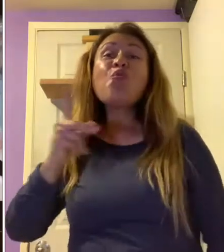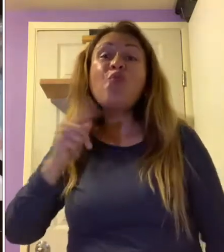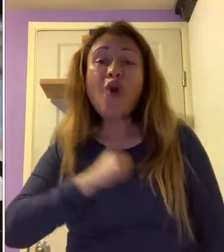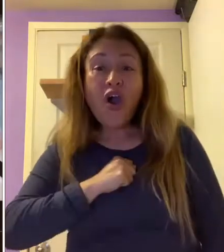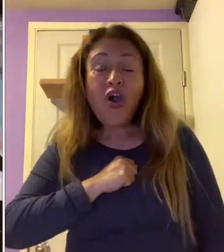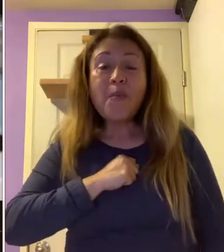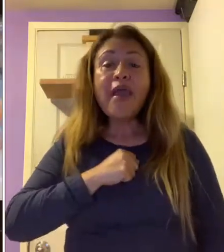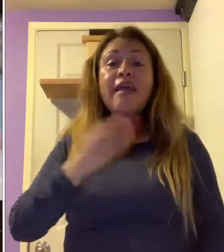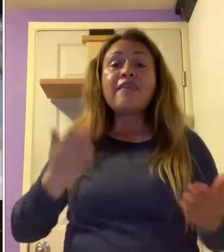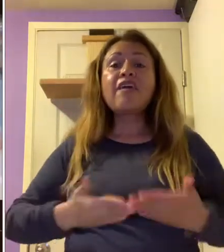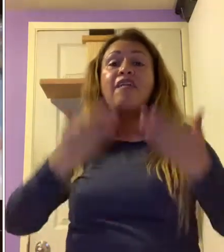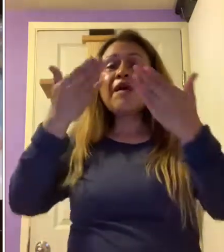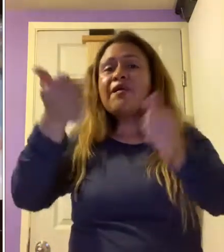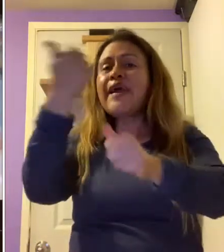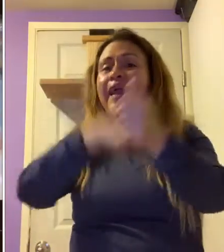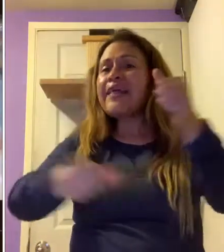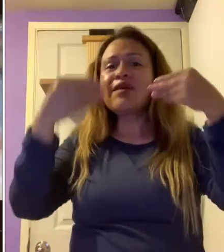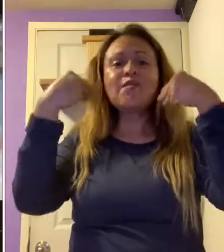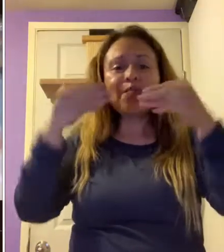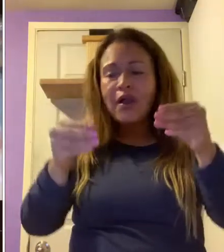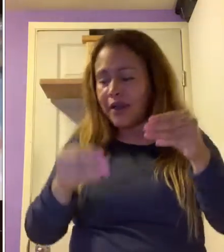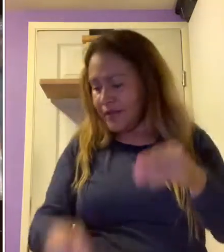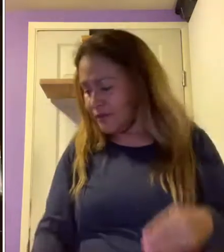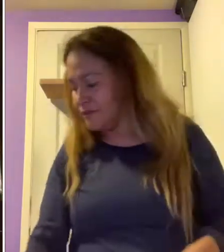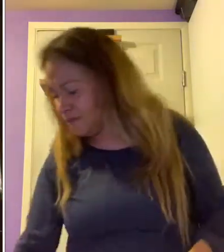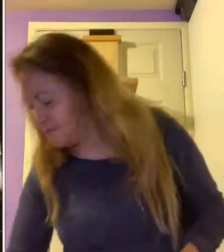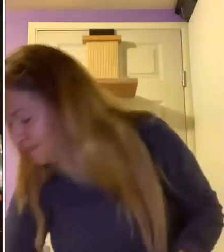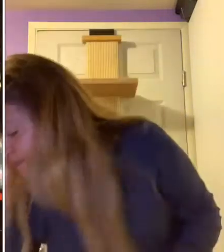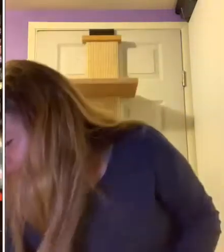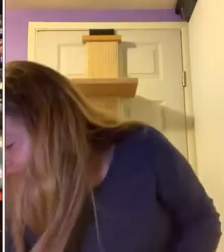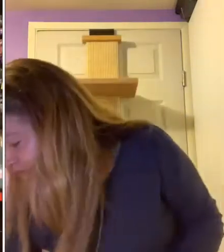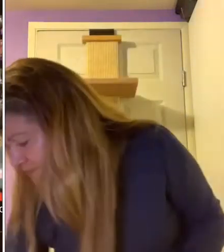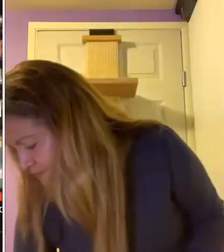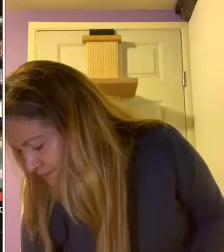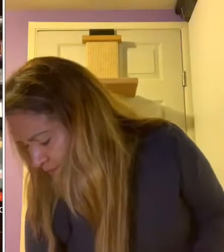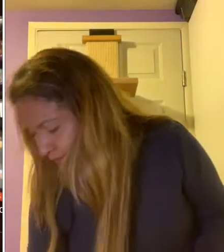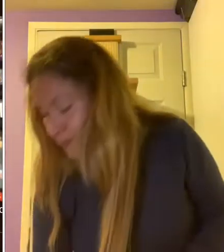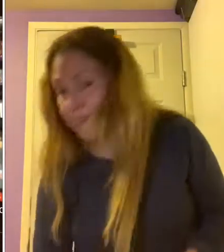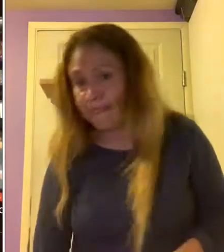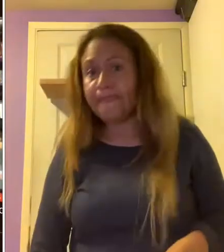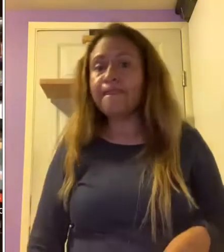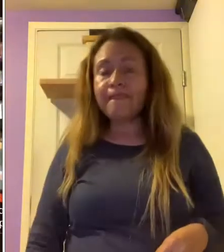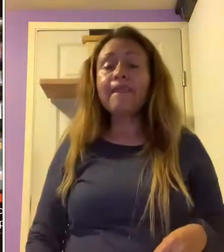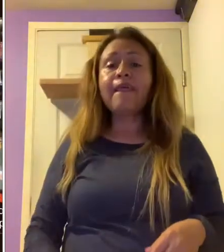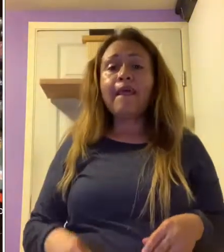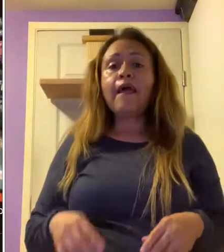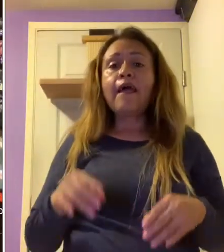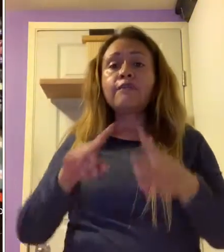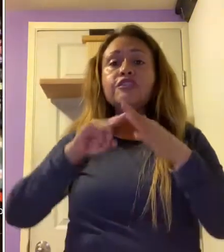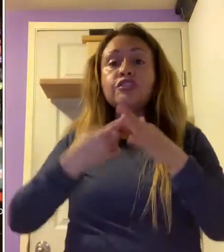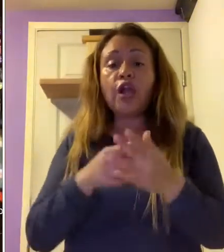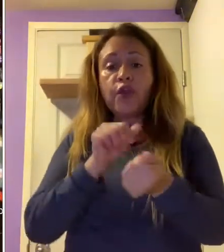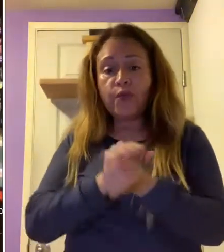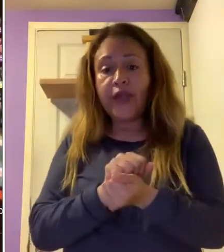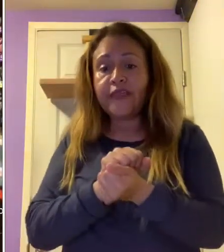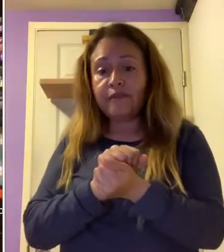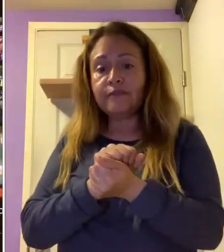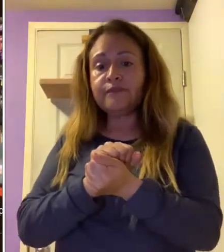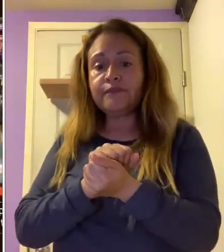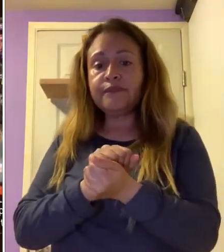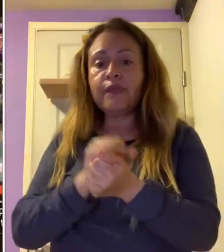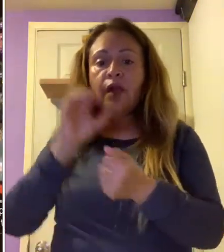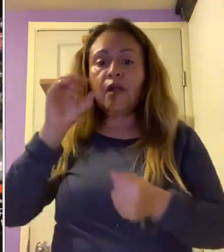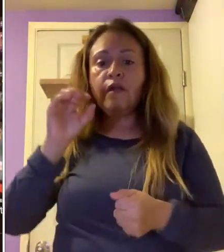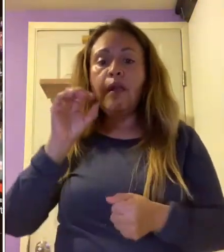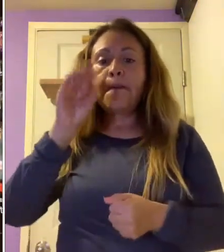they have it at Walmart, you guys. It is available everywhere. So cool. Let's go over some veggie burgers, which have been a popular request lately. I'm going to start